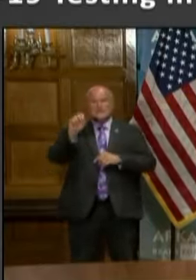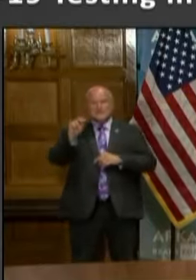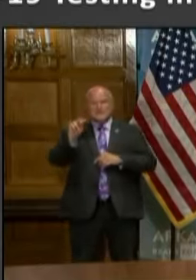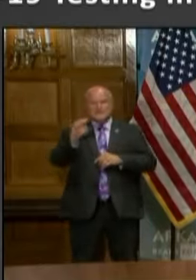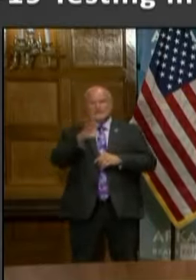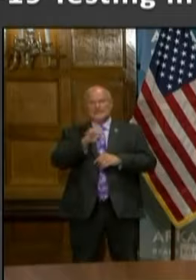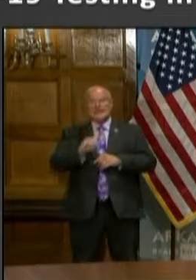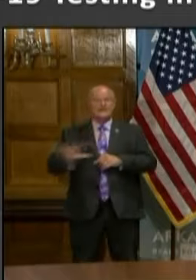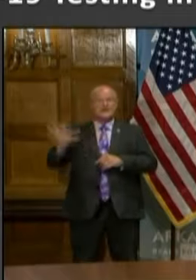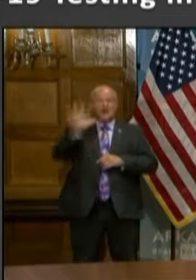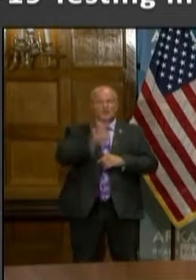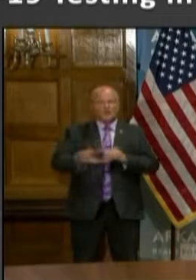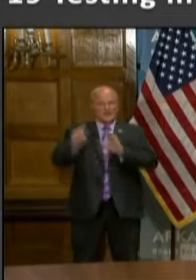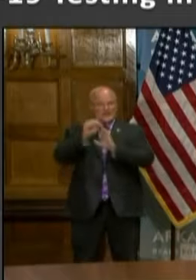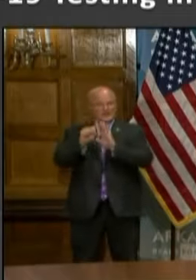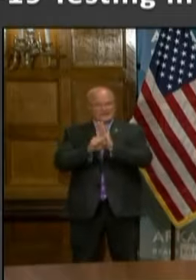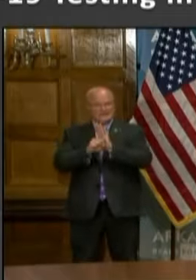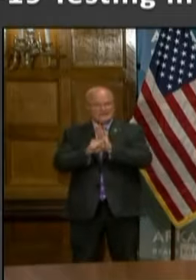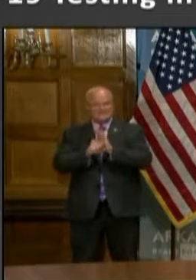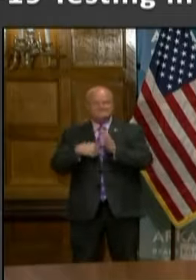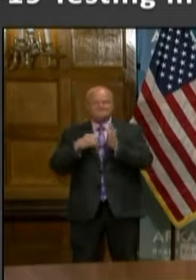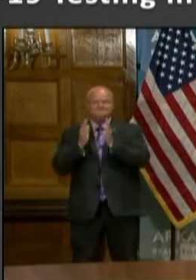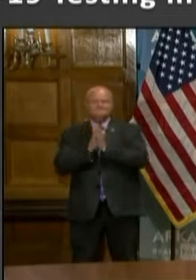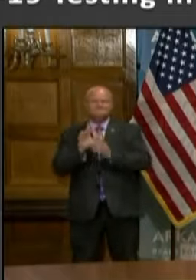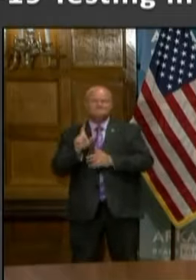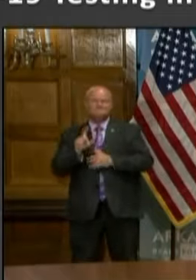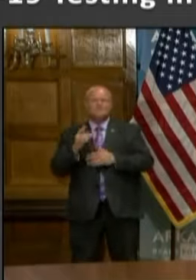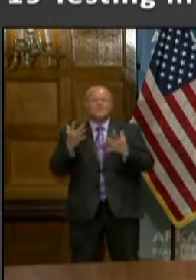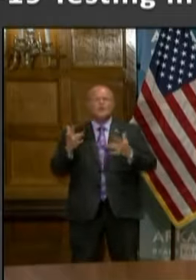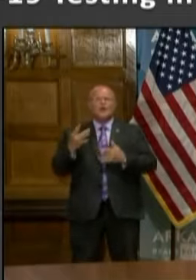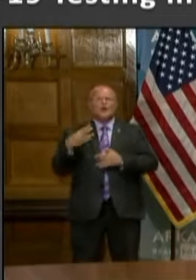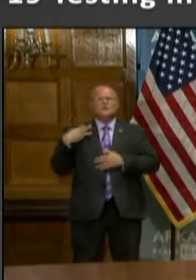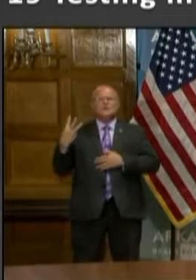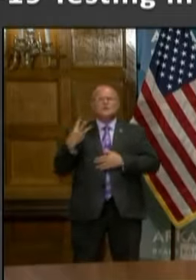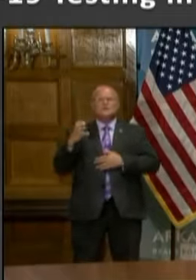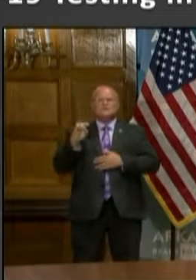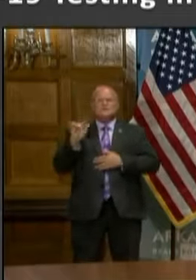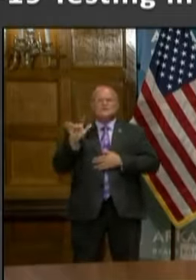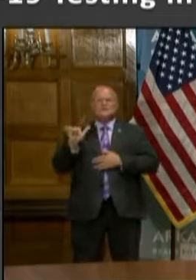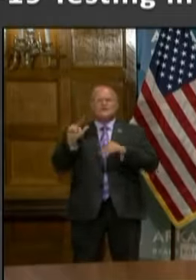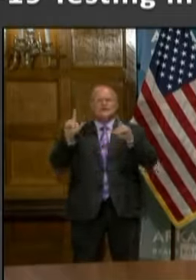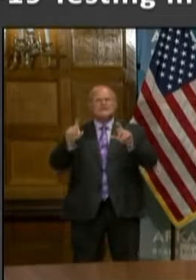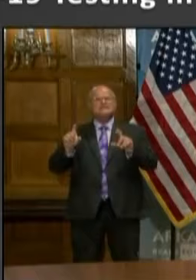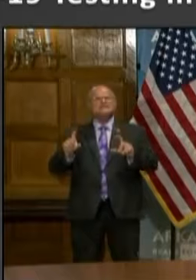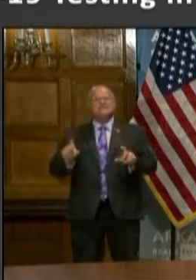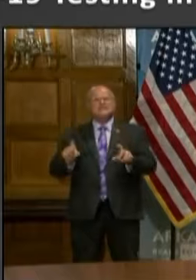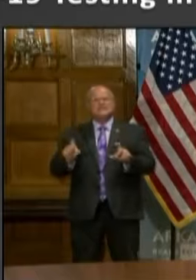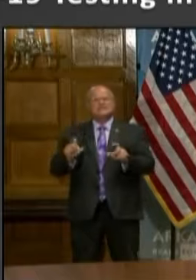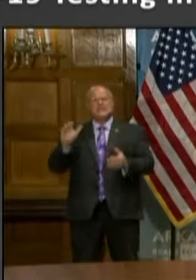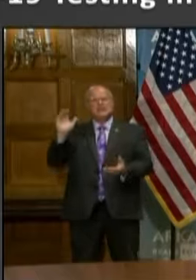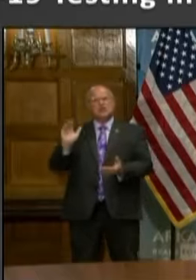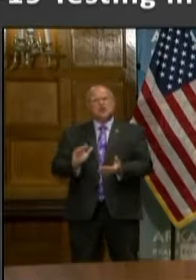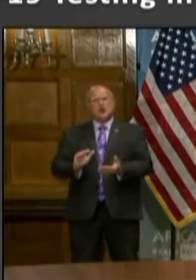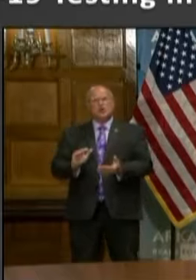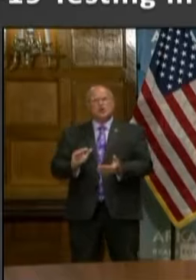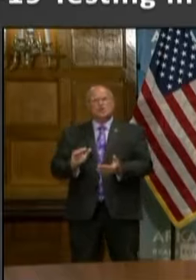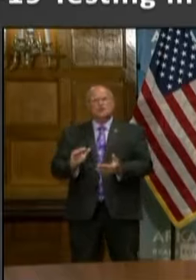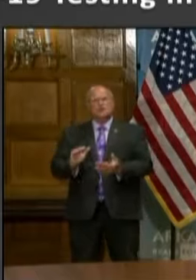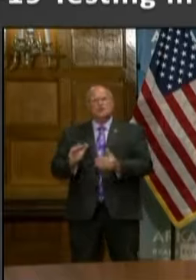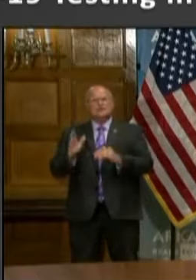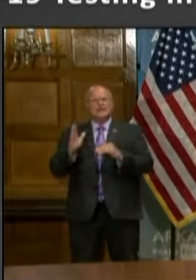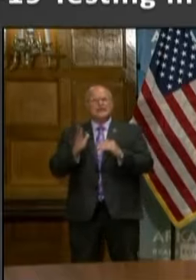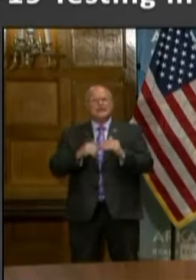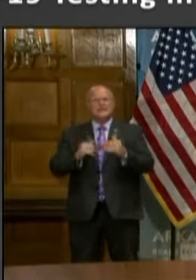the state of Arkansas. Of course, I asked the question, well, why is Washington County testing lower per